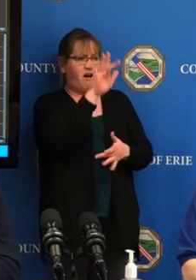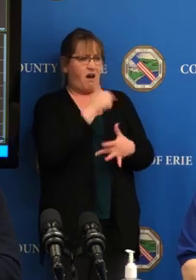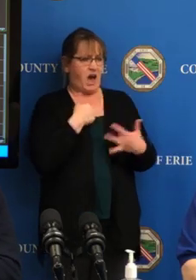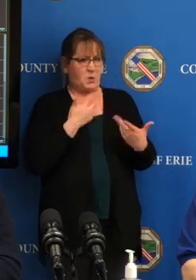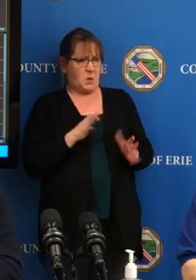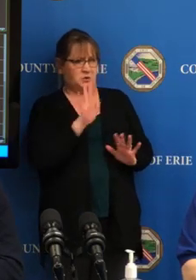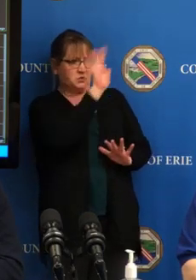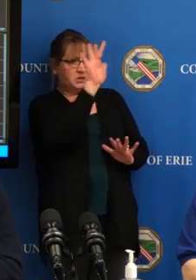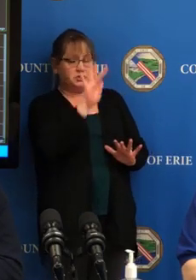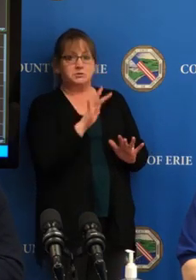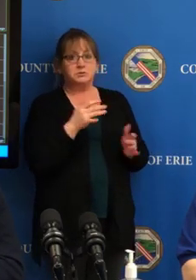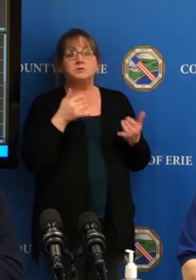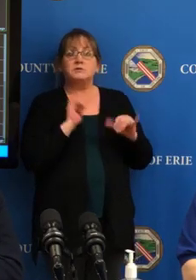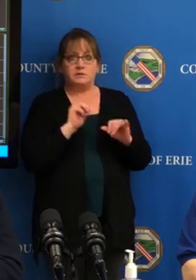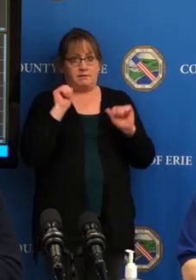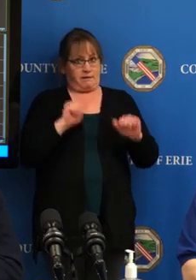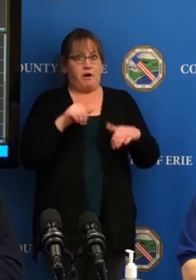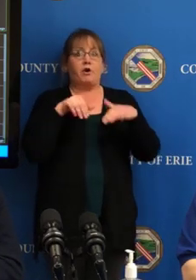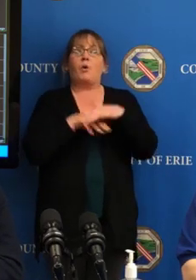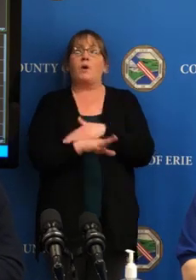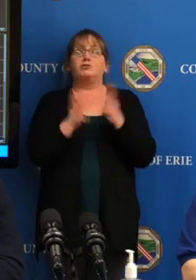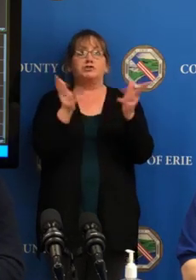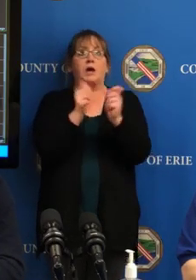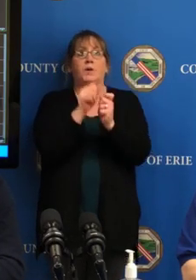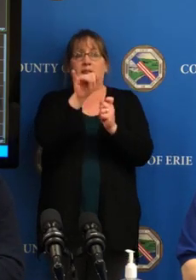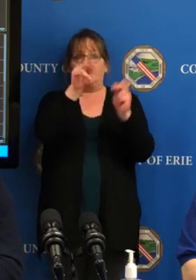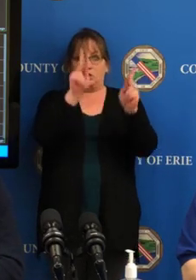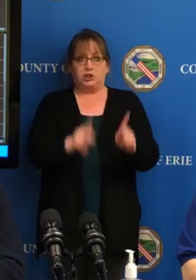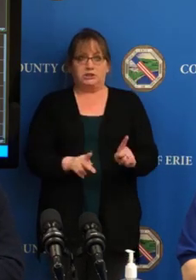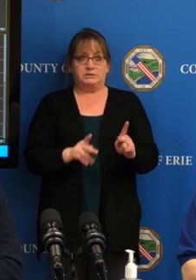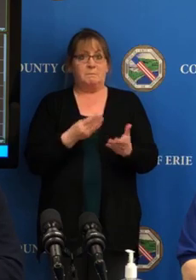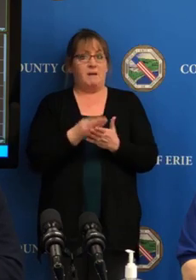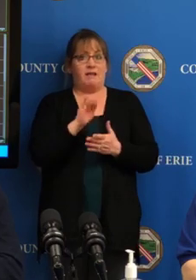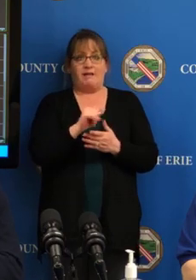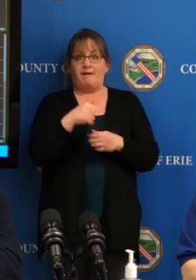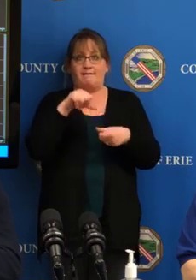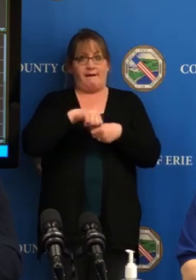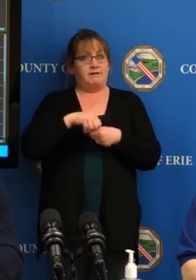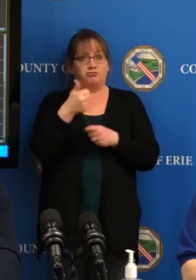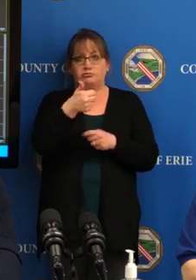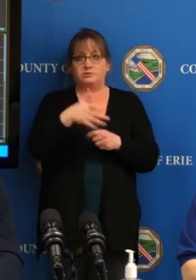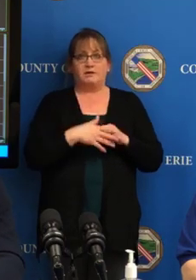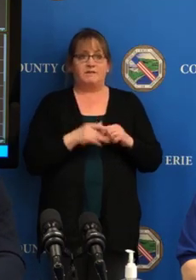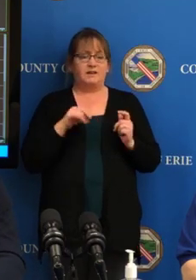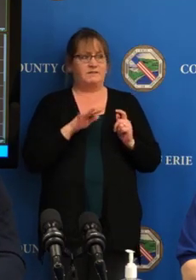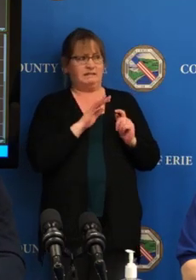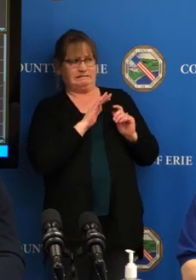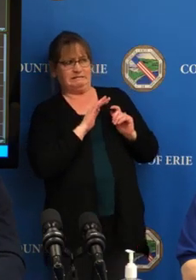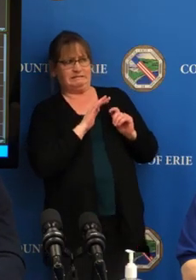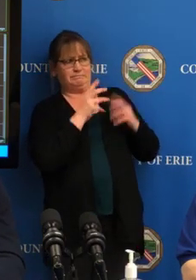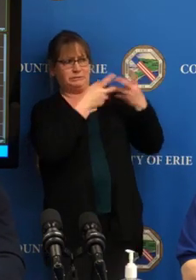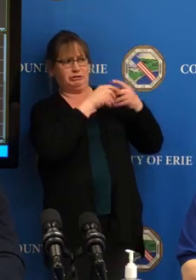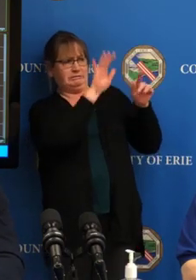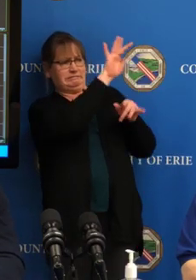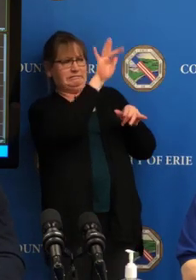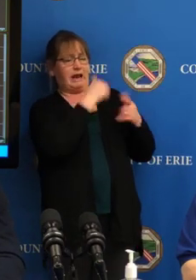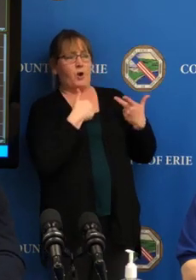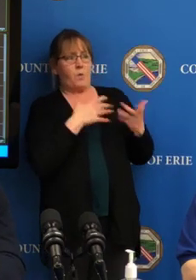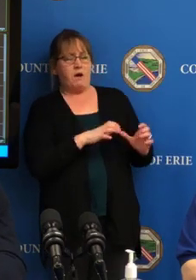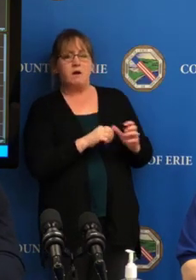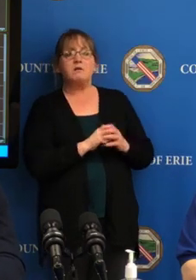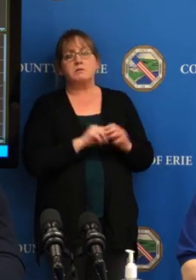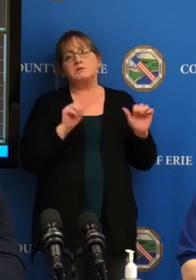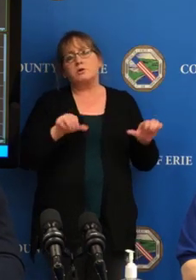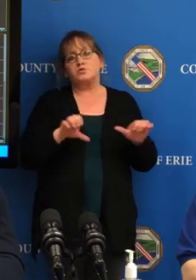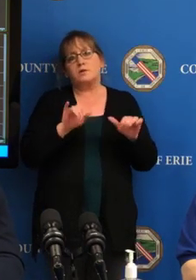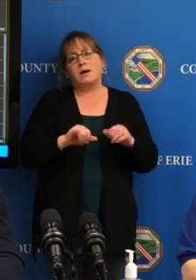gas stations, you can still go in and talk to the person in person and purchase the gas in person. So if you don't want to touch the touch screens, you can do that. But